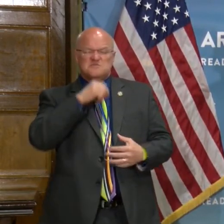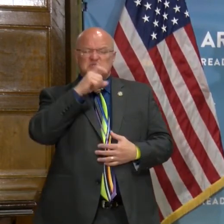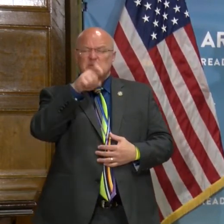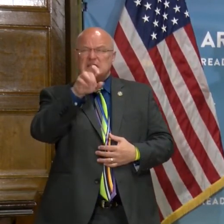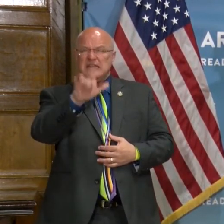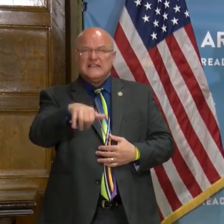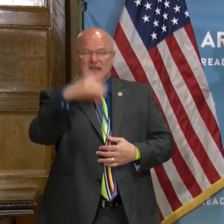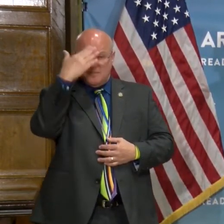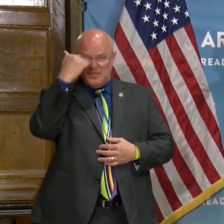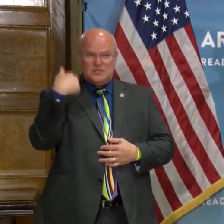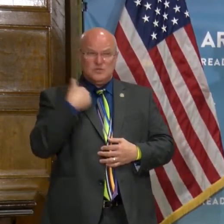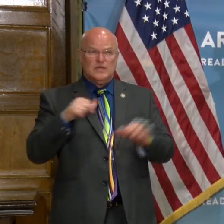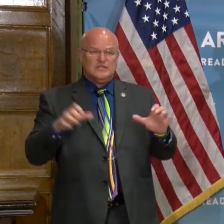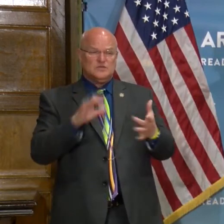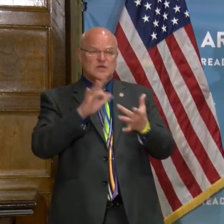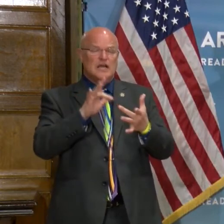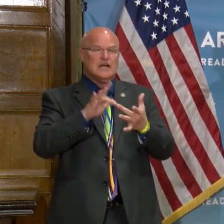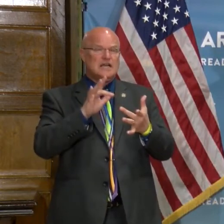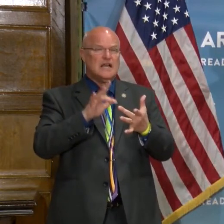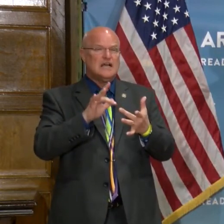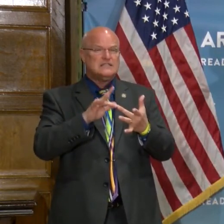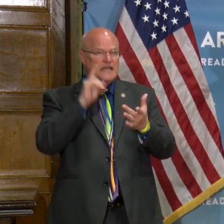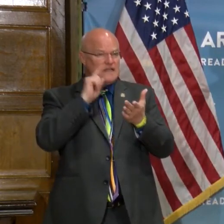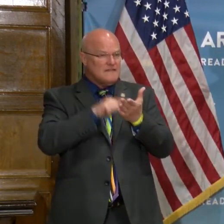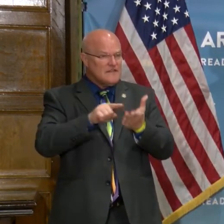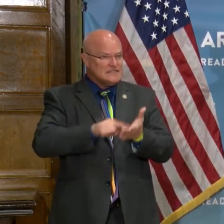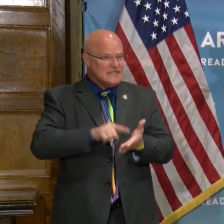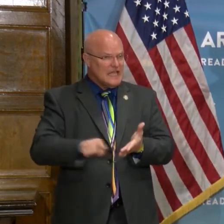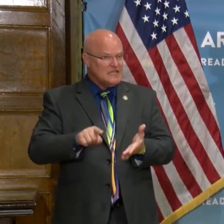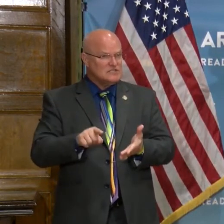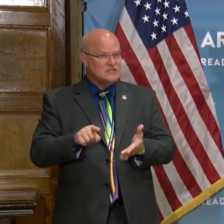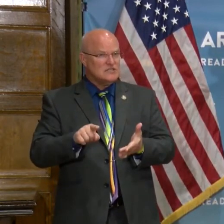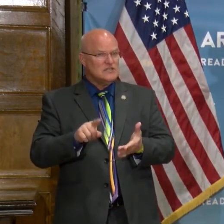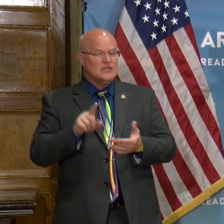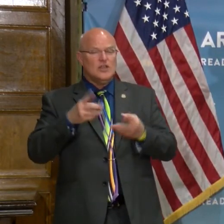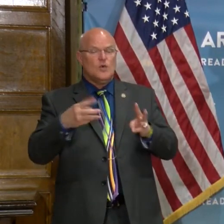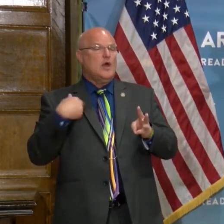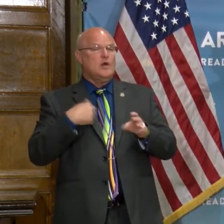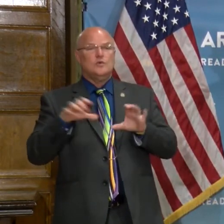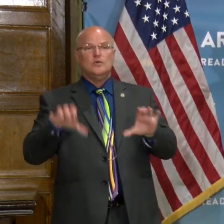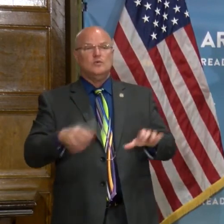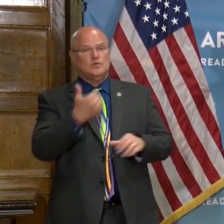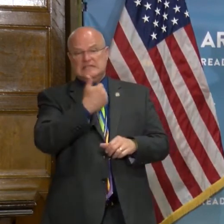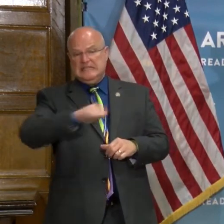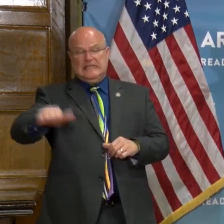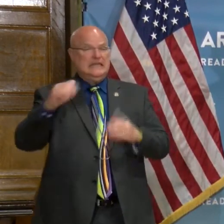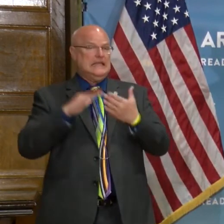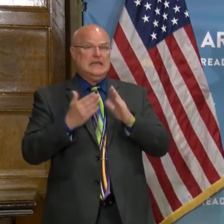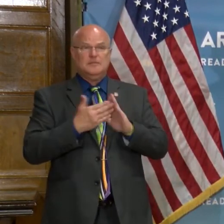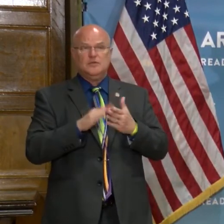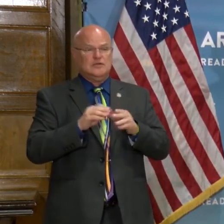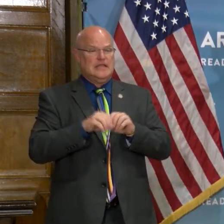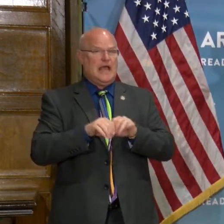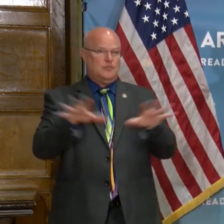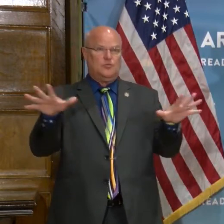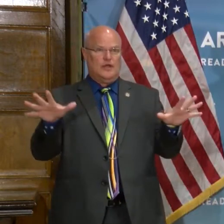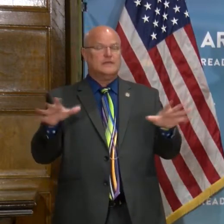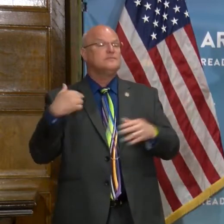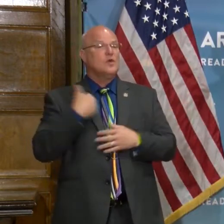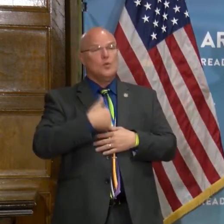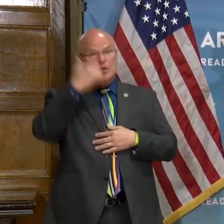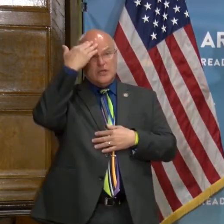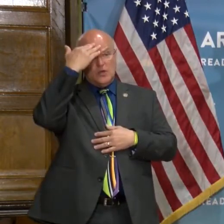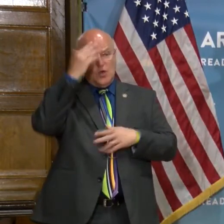that because we can do a contact investigation just the way we would in any community outbreak. We know